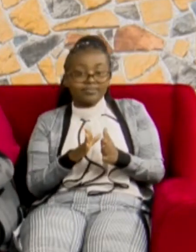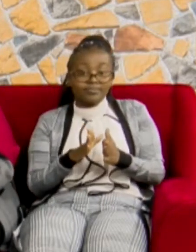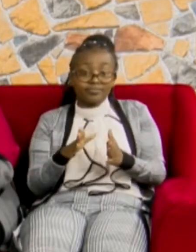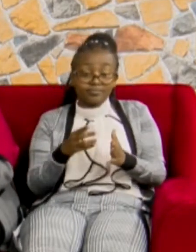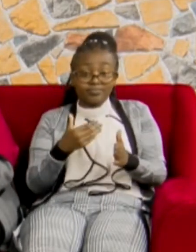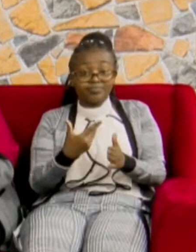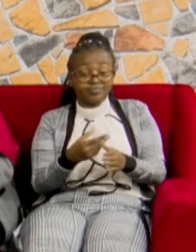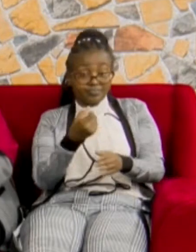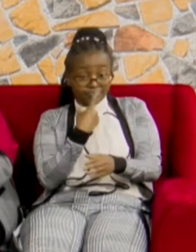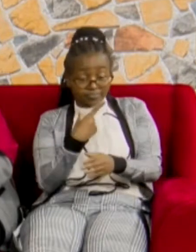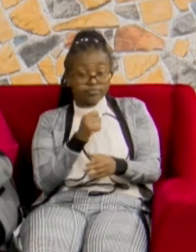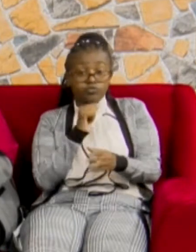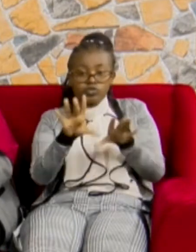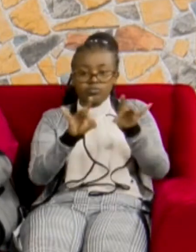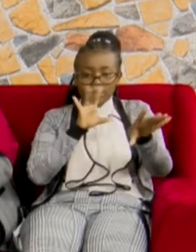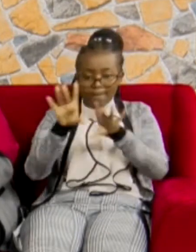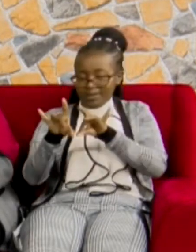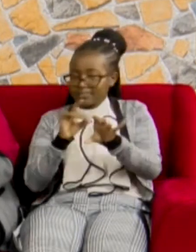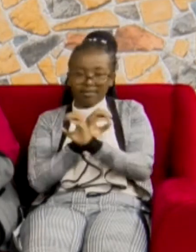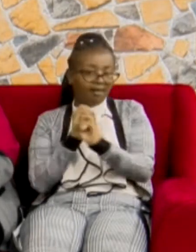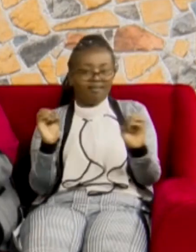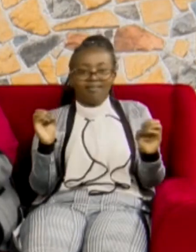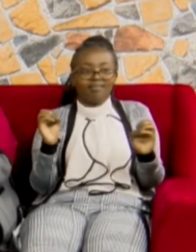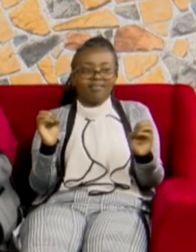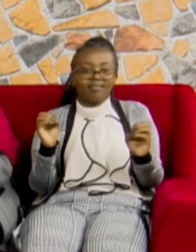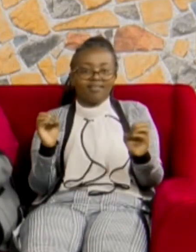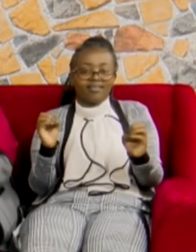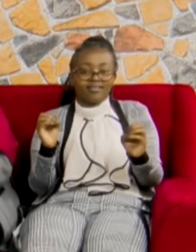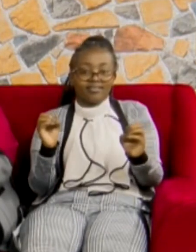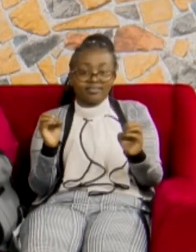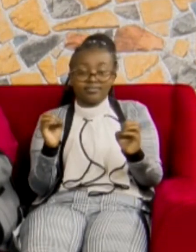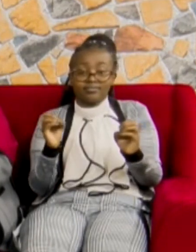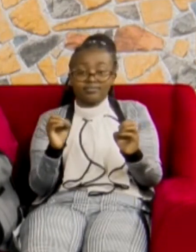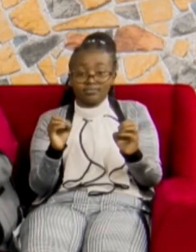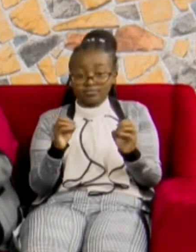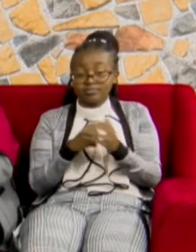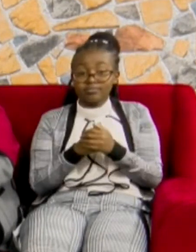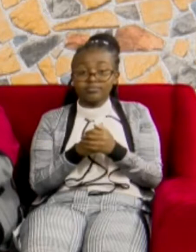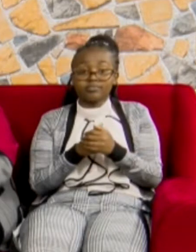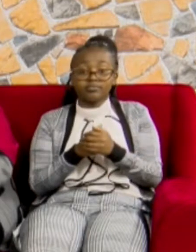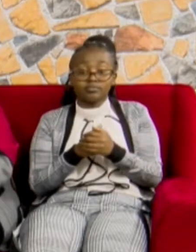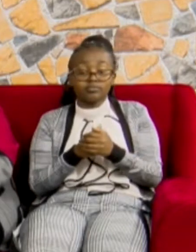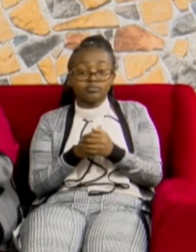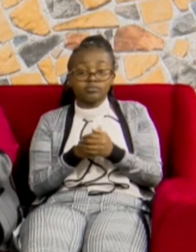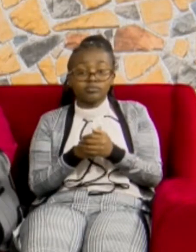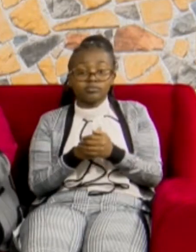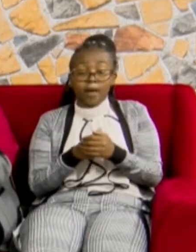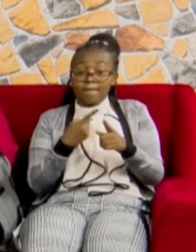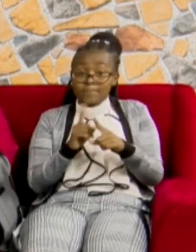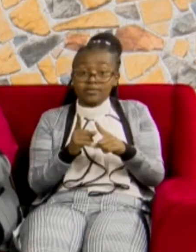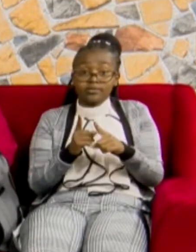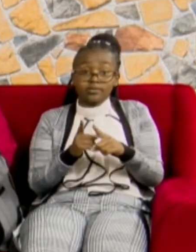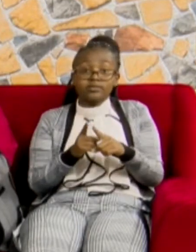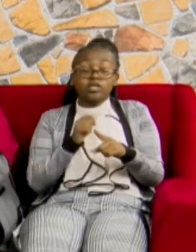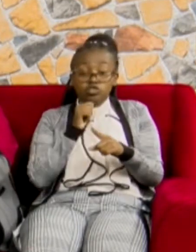the diagnosis then choose in terms of apart from boy girl, yes, except for gender, but in terms of